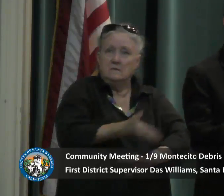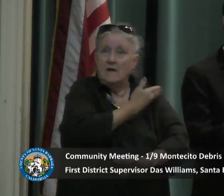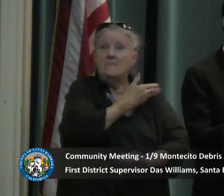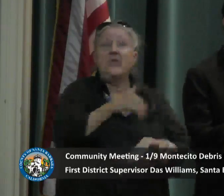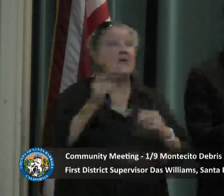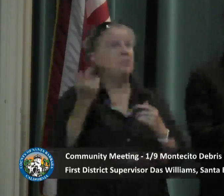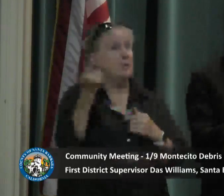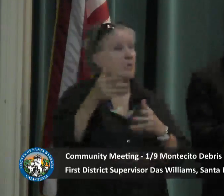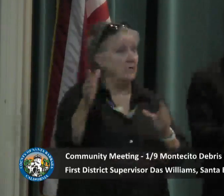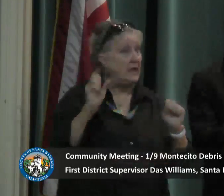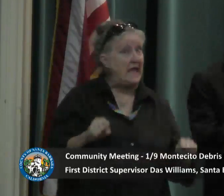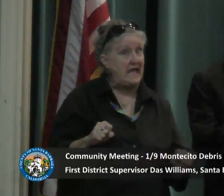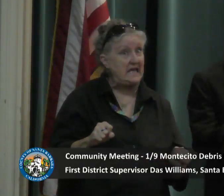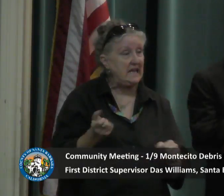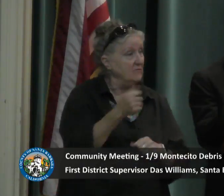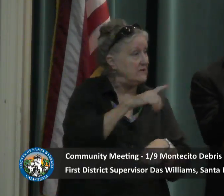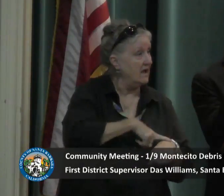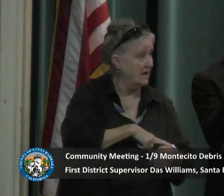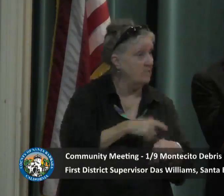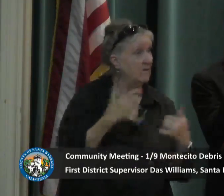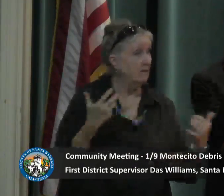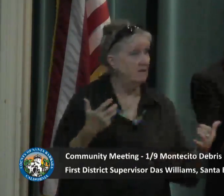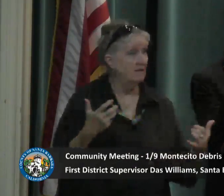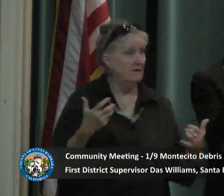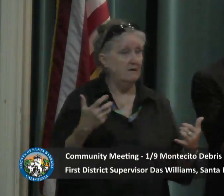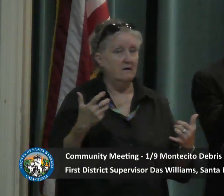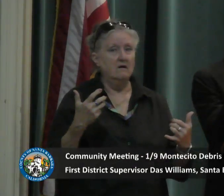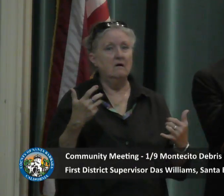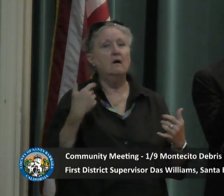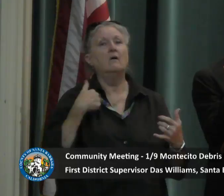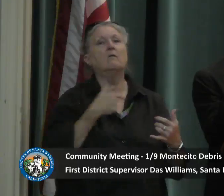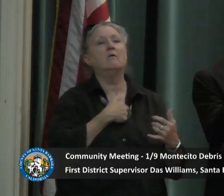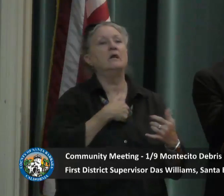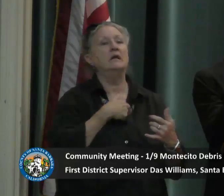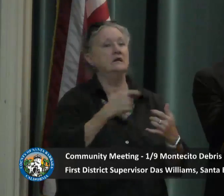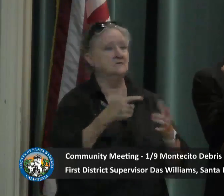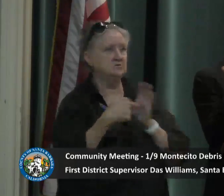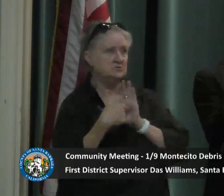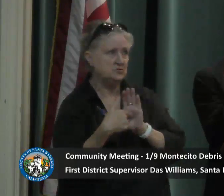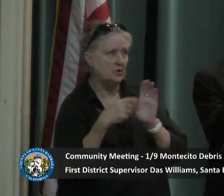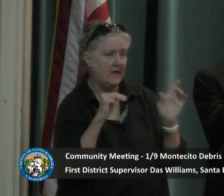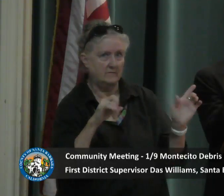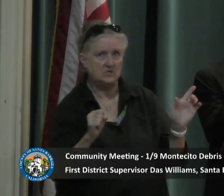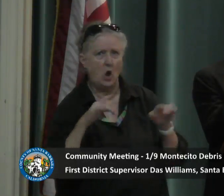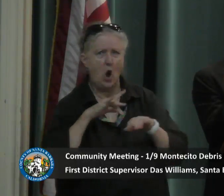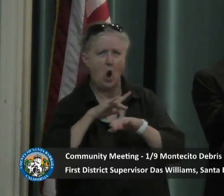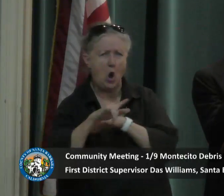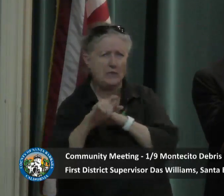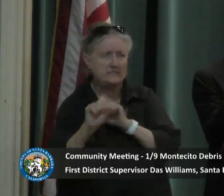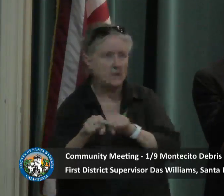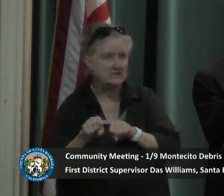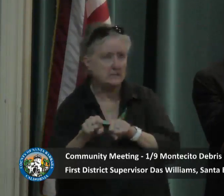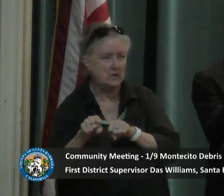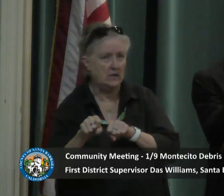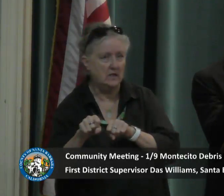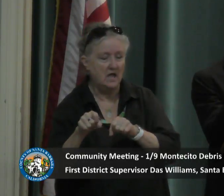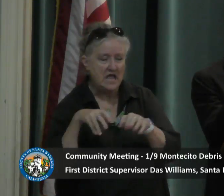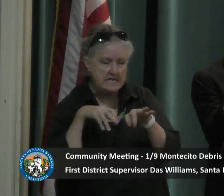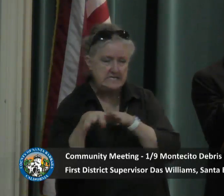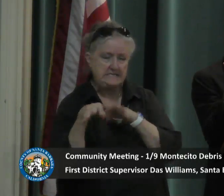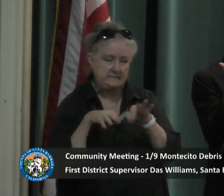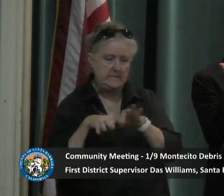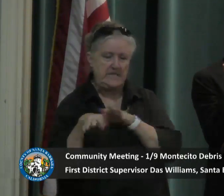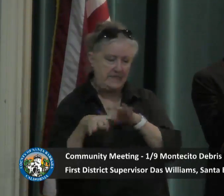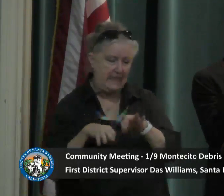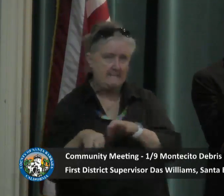can do that better every single time is if we give you these maps early as possible, explain them